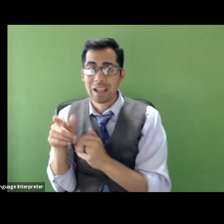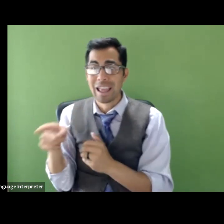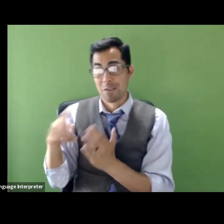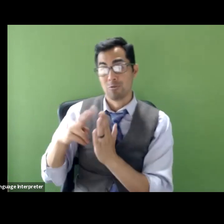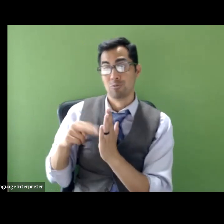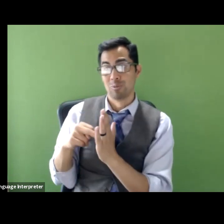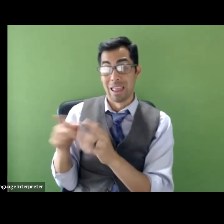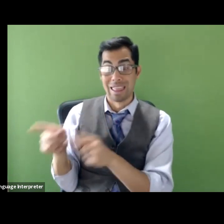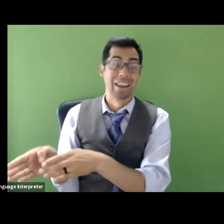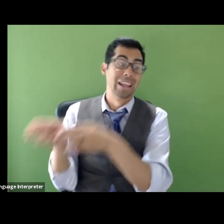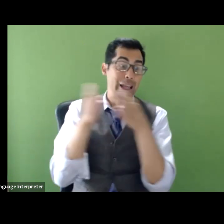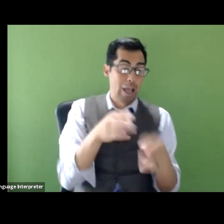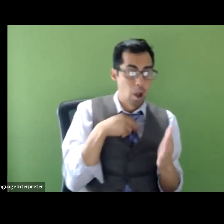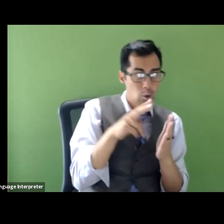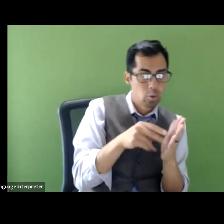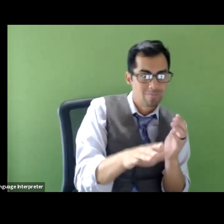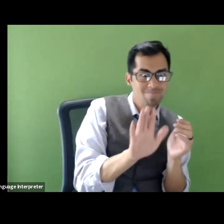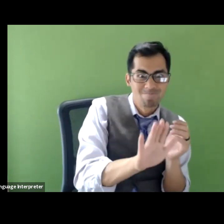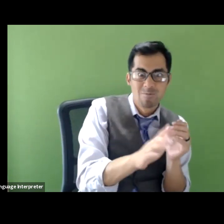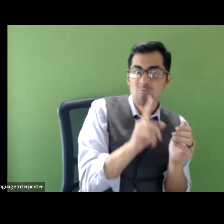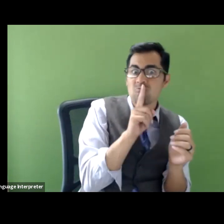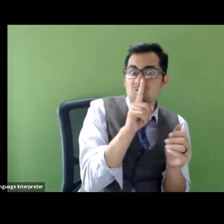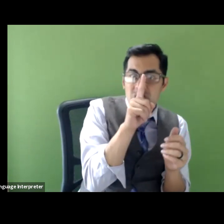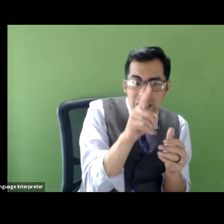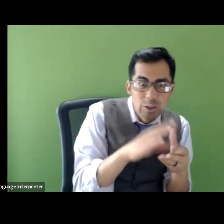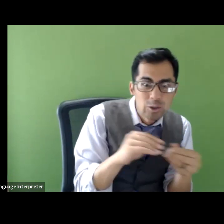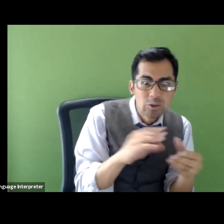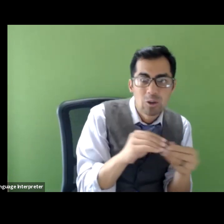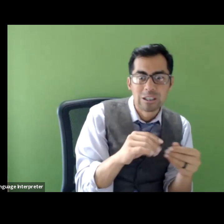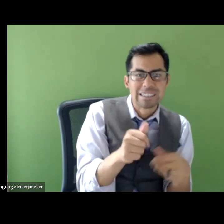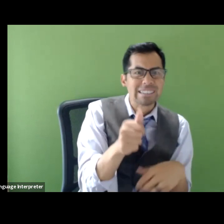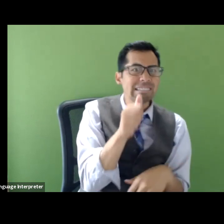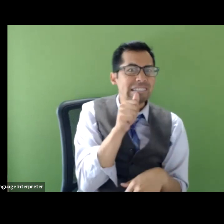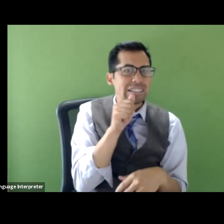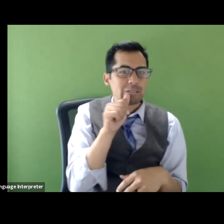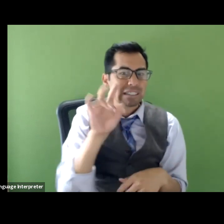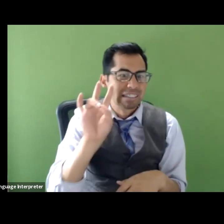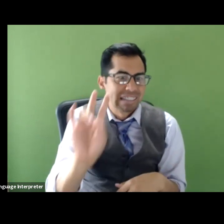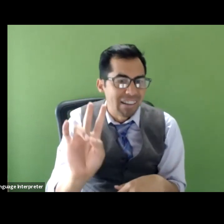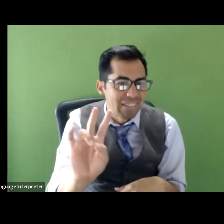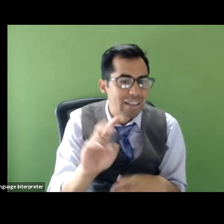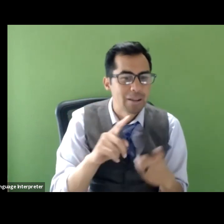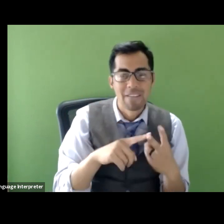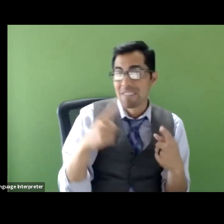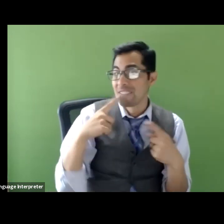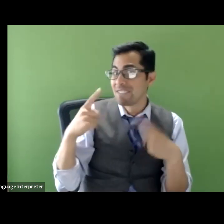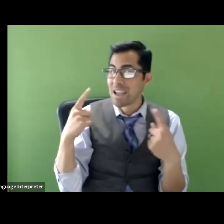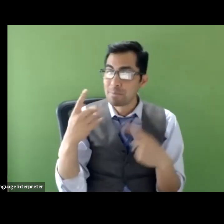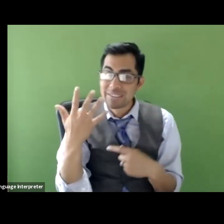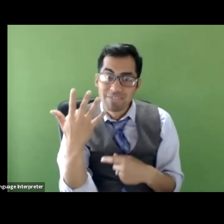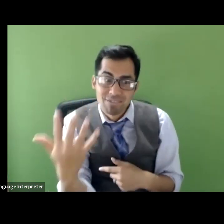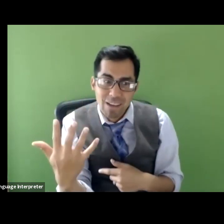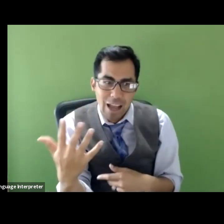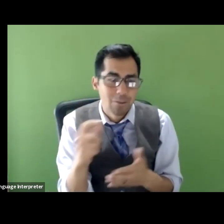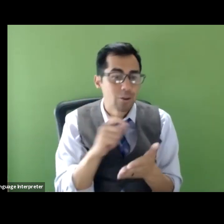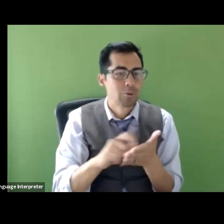books, adventure stories about the Secret Seven and the Famous Five, all written by the beloved British author